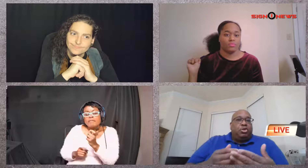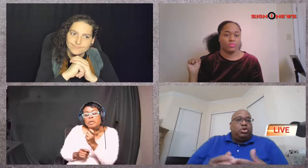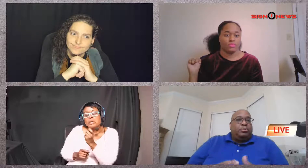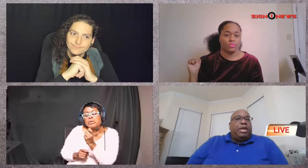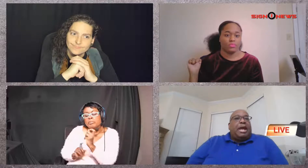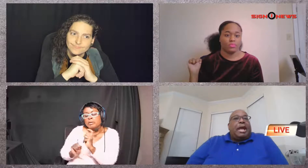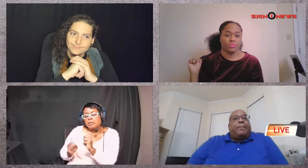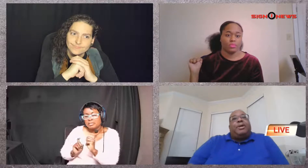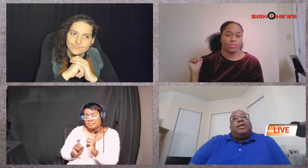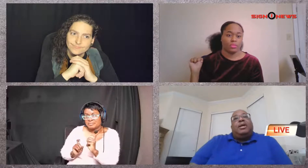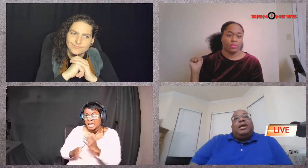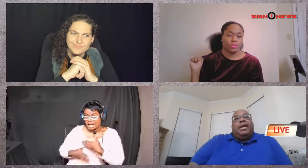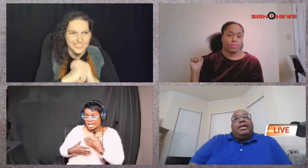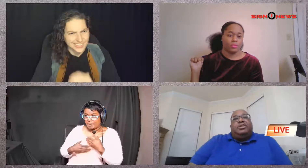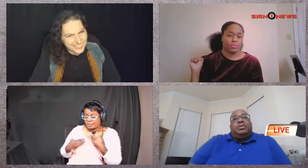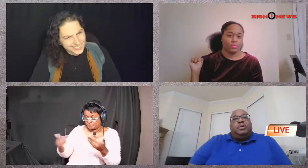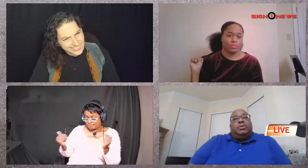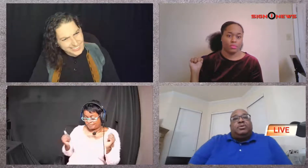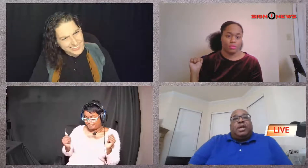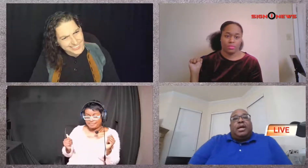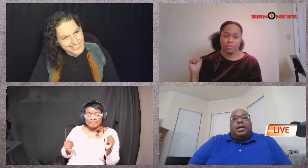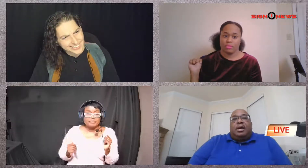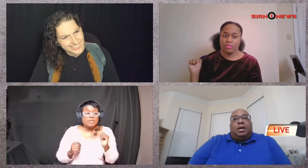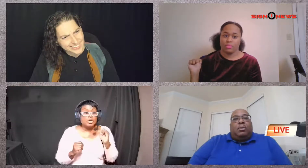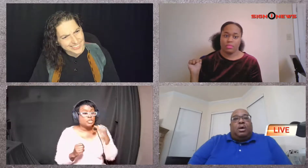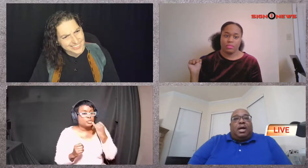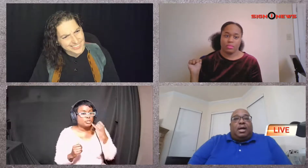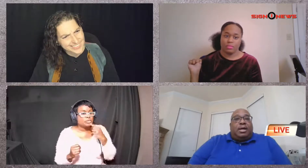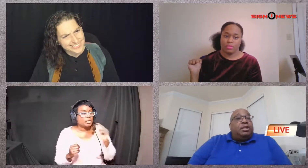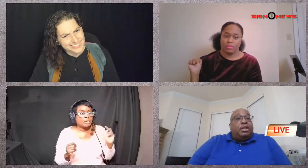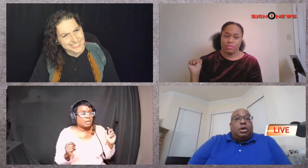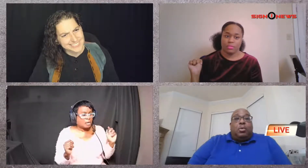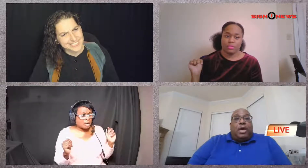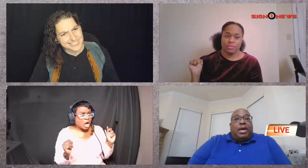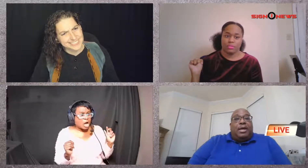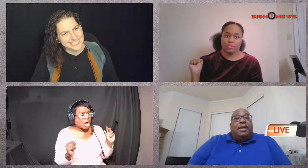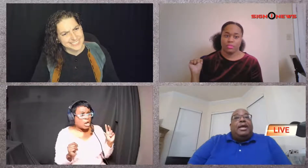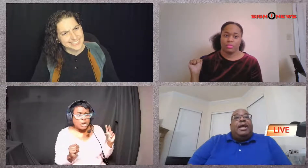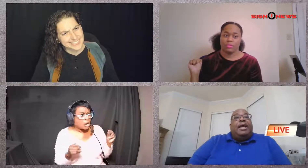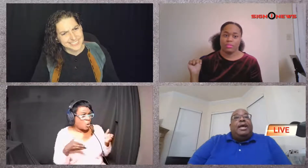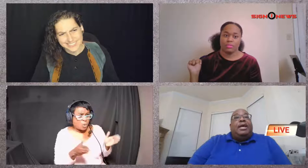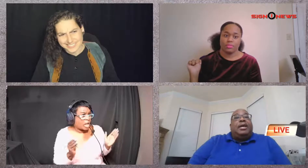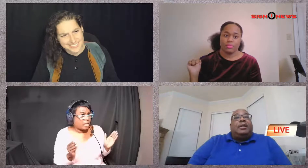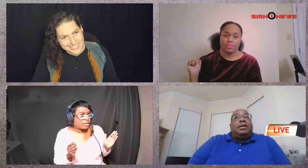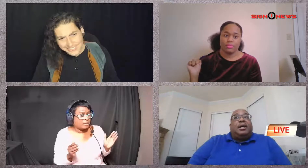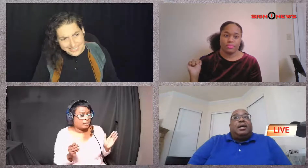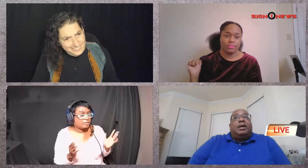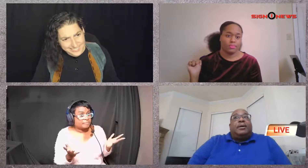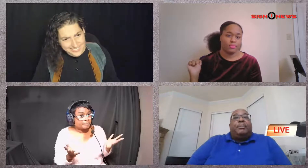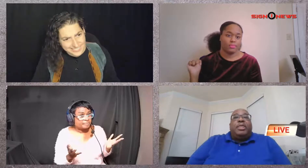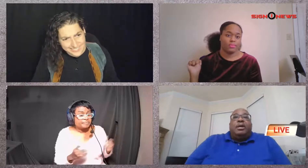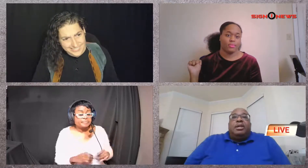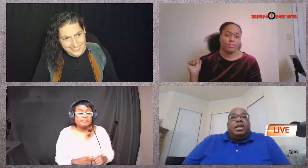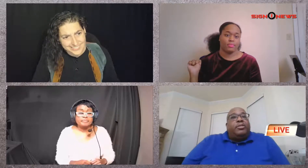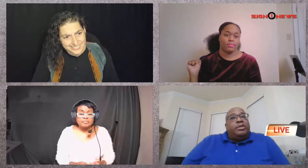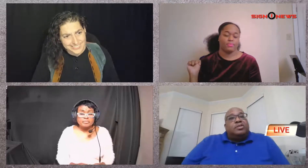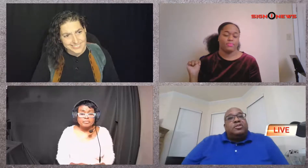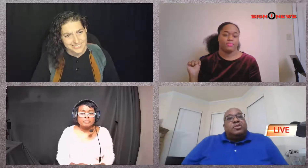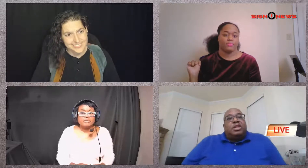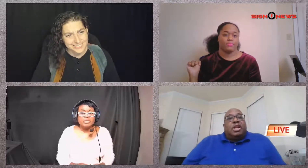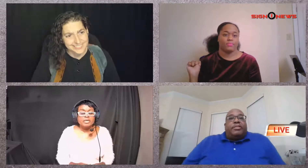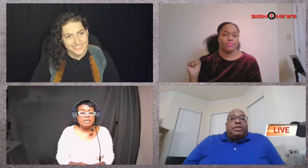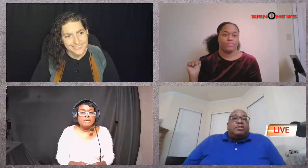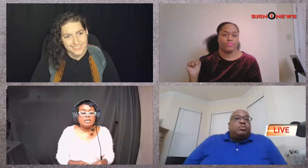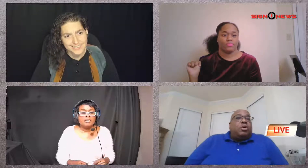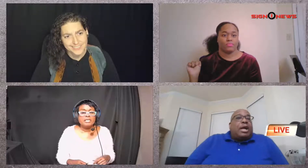bit, you should be happy. And Julia was like, oh, no way. And this